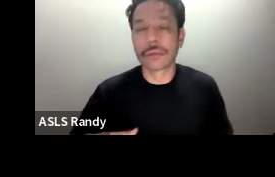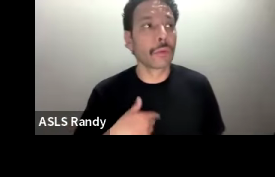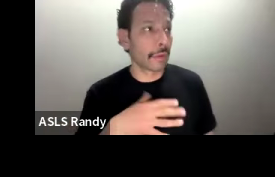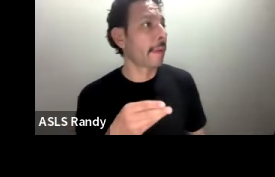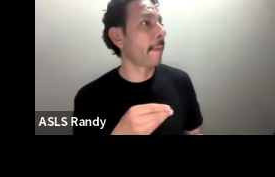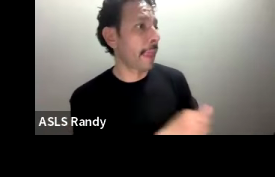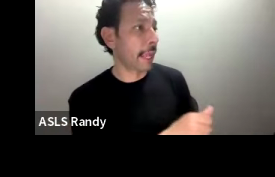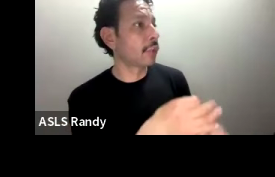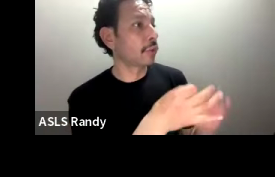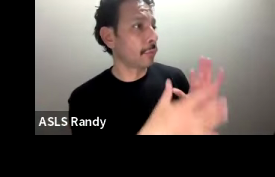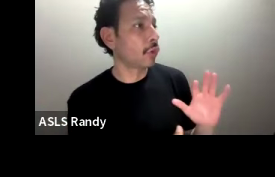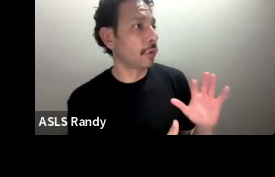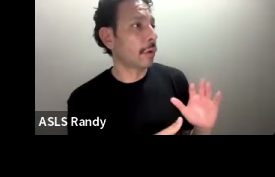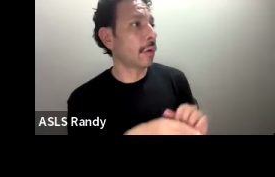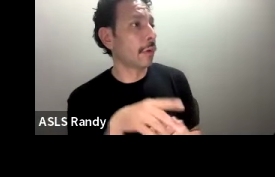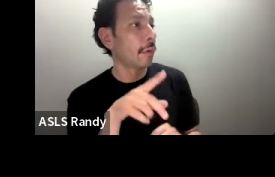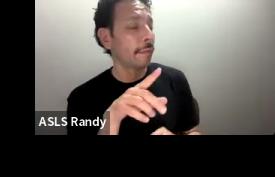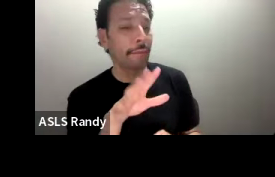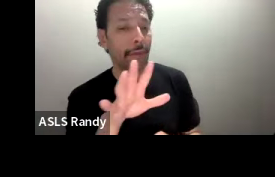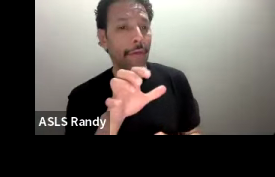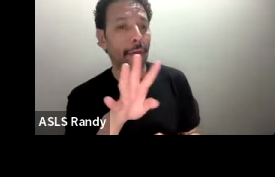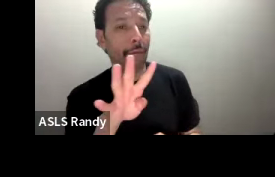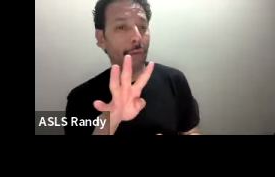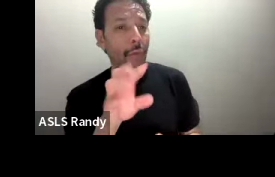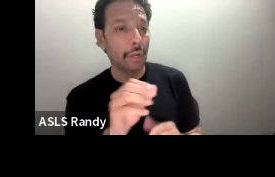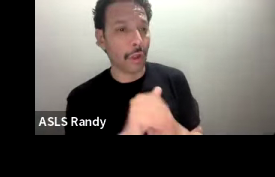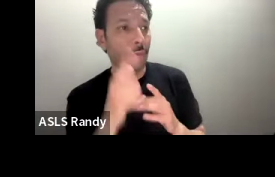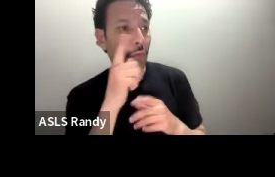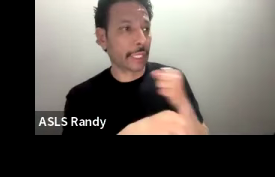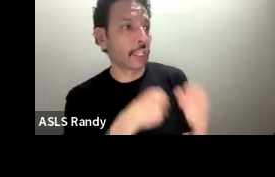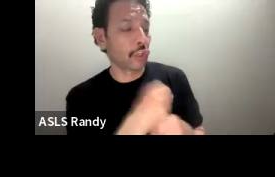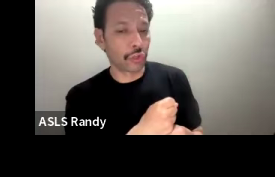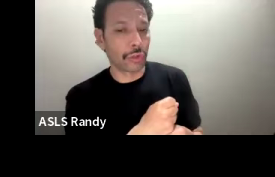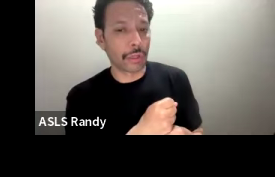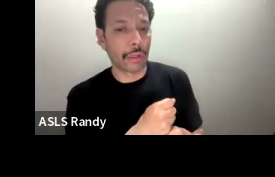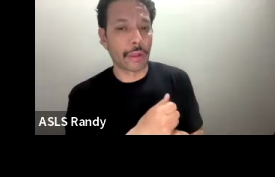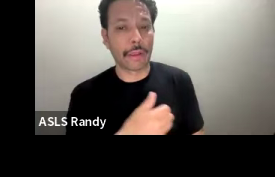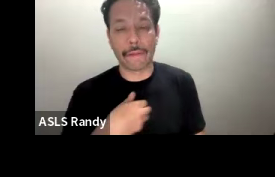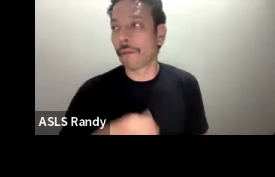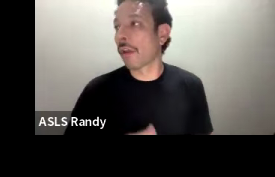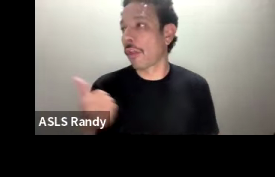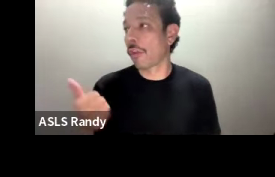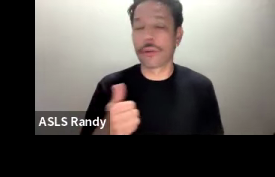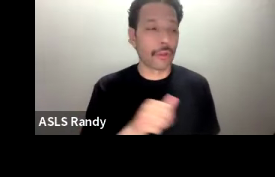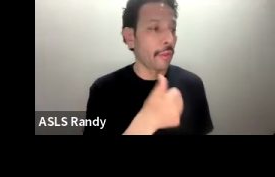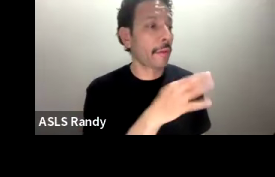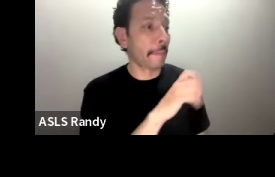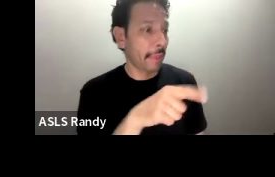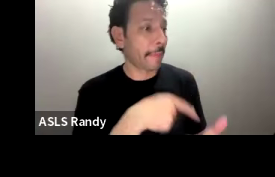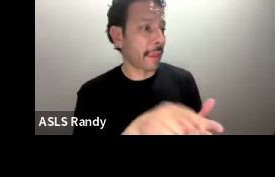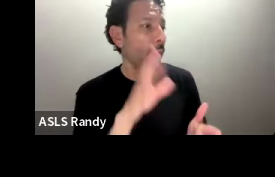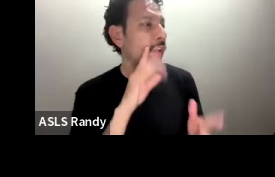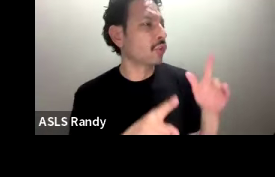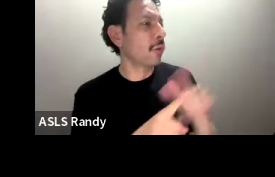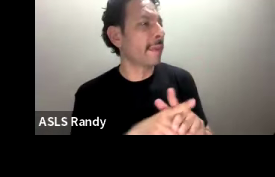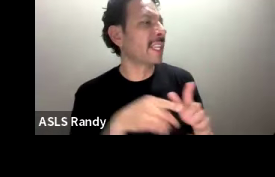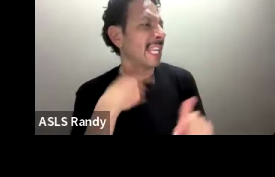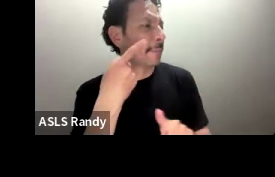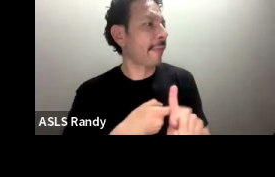paid interpreters $540 fantastic. for the year. I Thank have you. another bill to pay, but that'll show up next